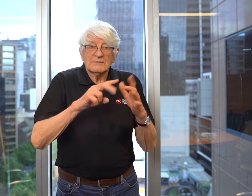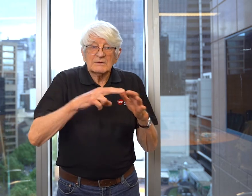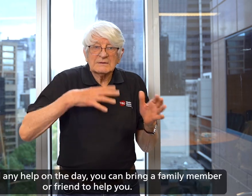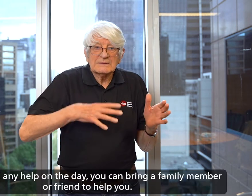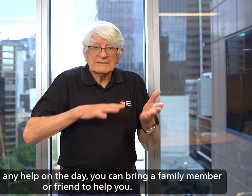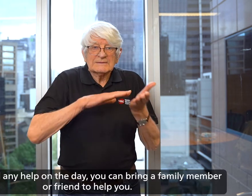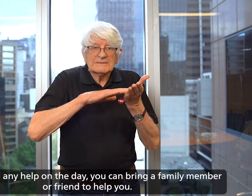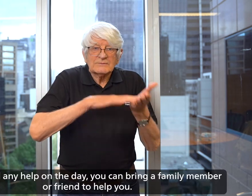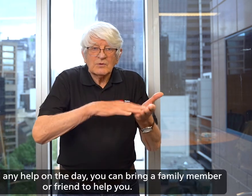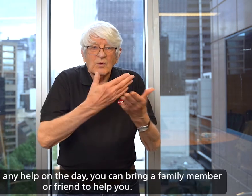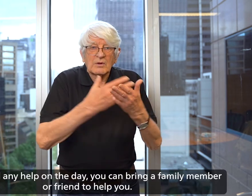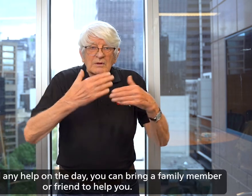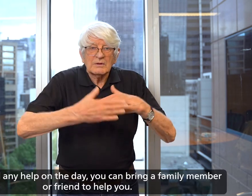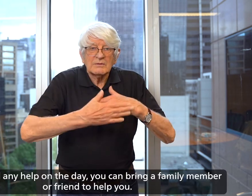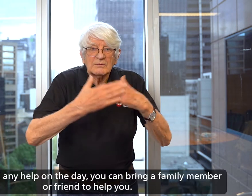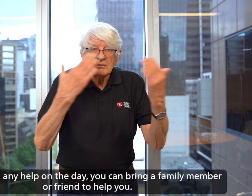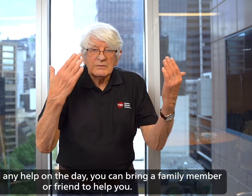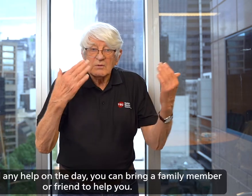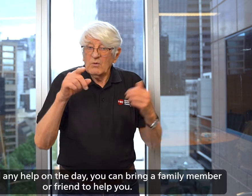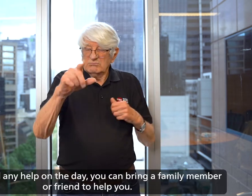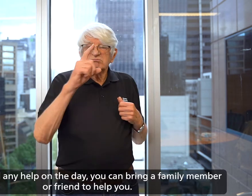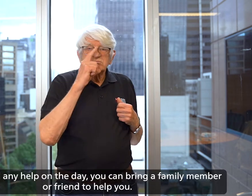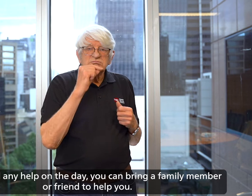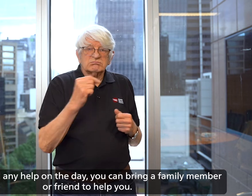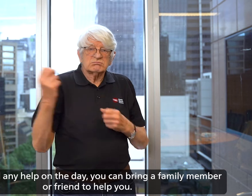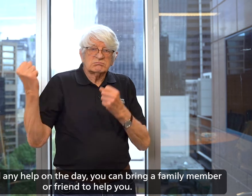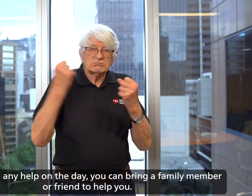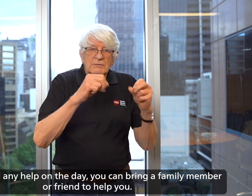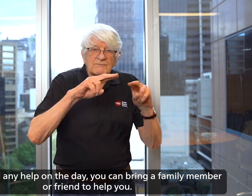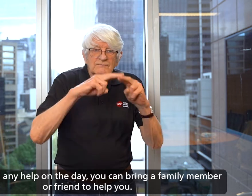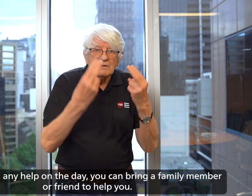If you need any help on the day, you can bring a family member or friend to help you.